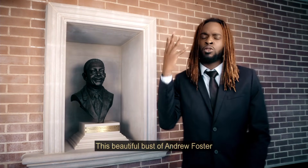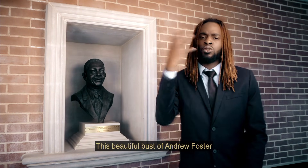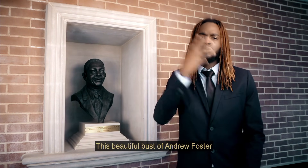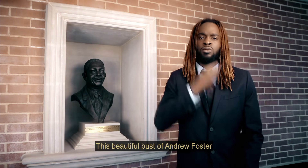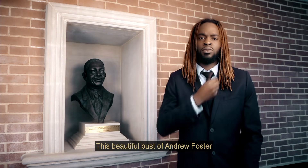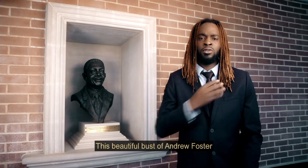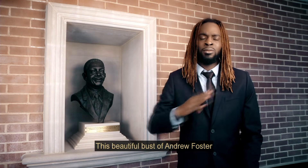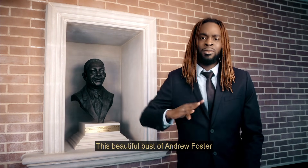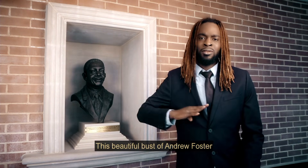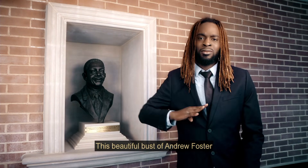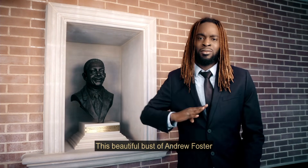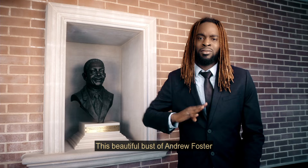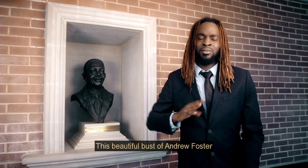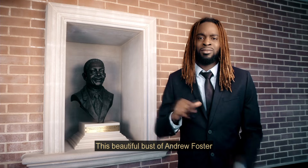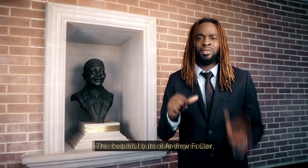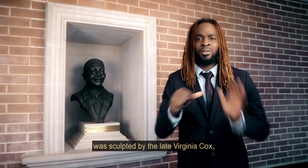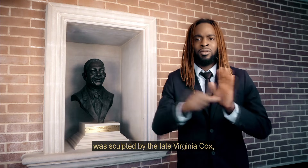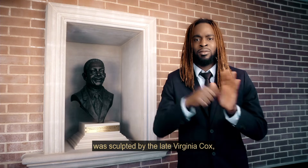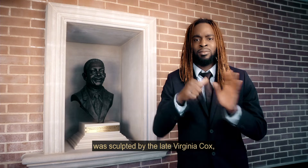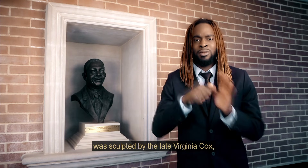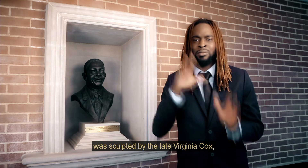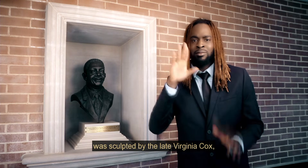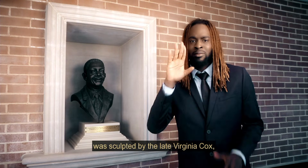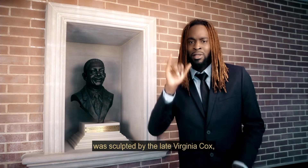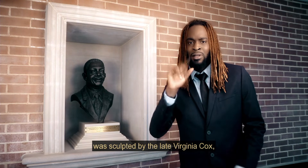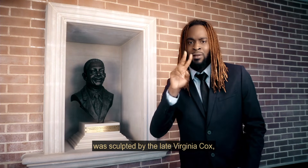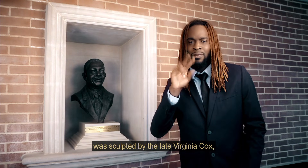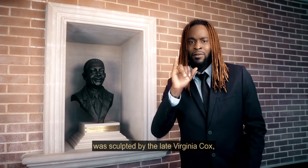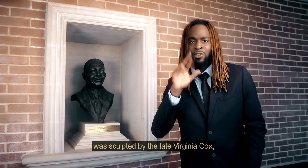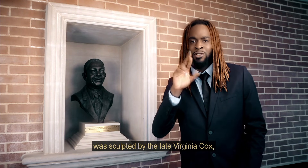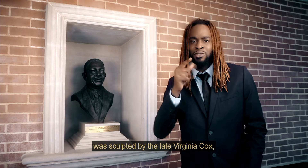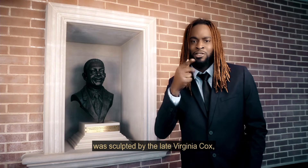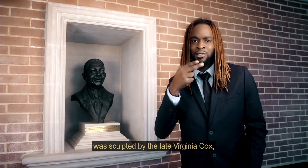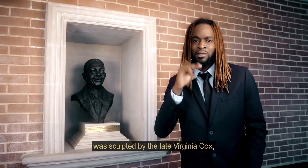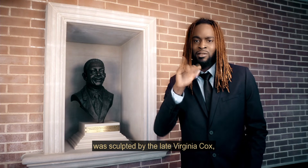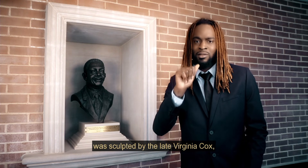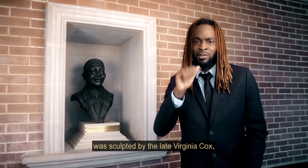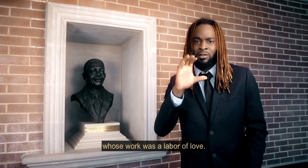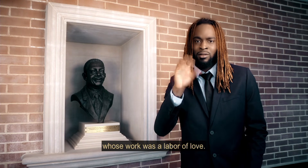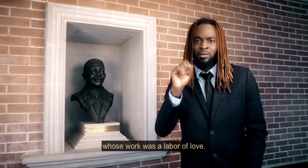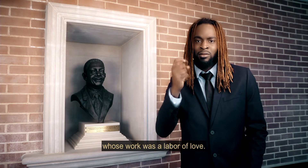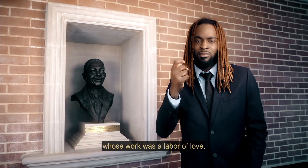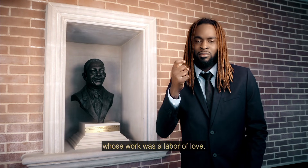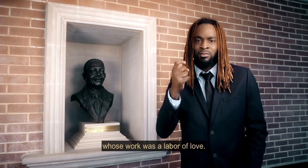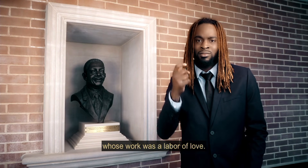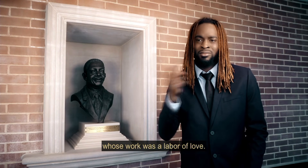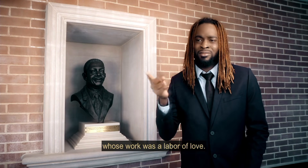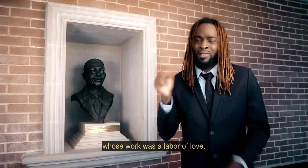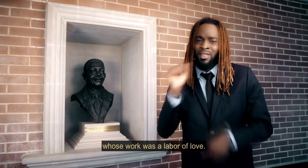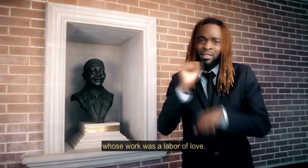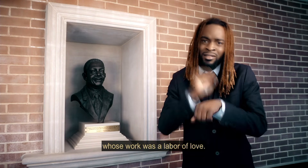This beautiful bust of Andrew Foster was sculpted by the late Virginia Cox, whose work was a labor of